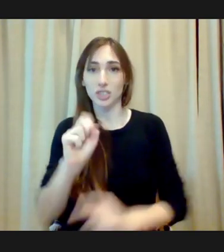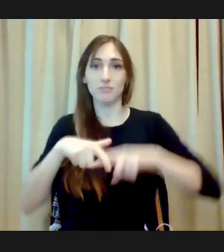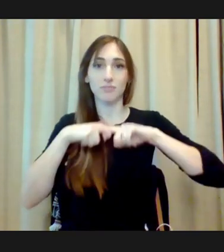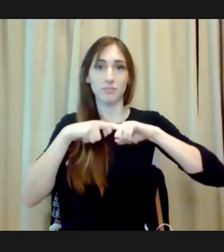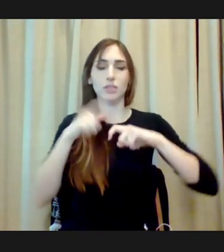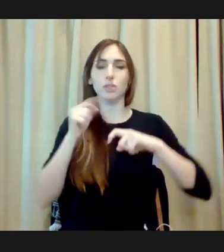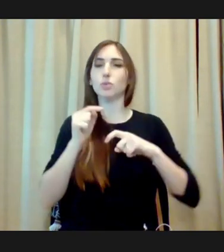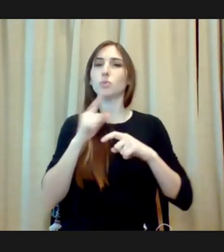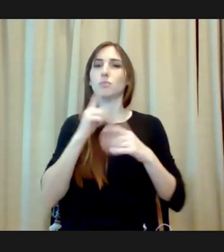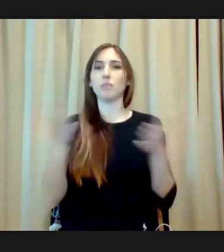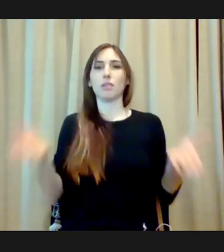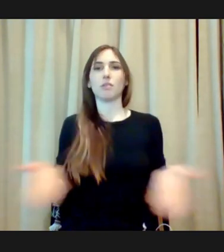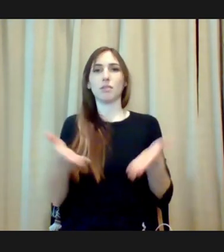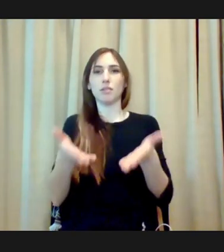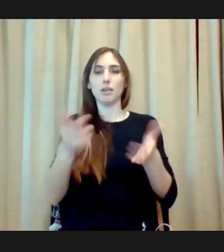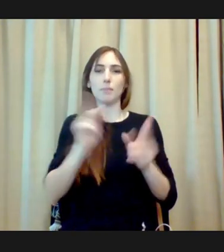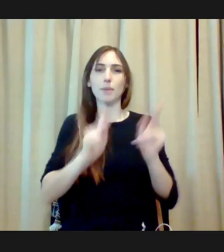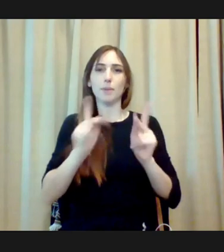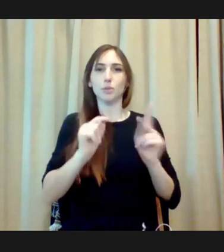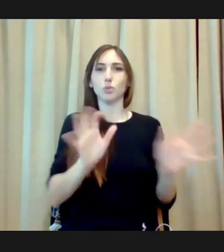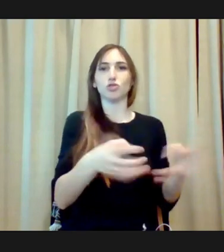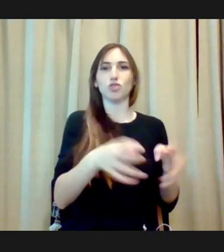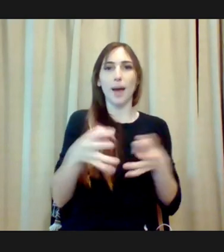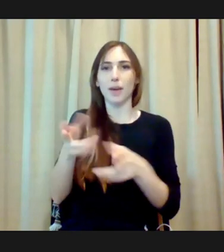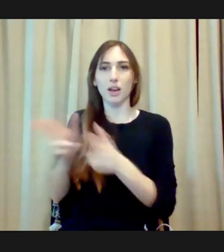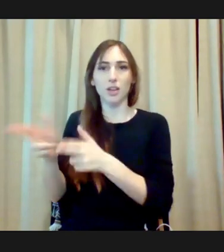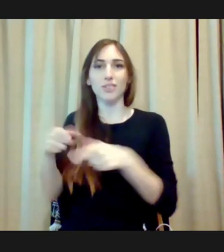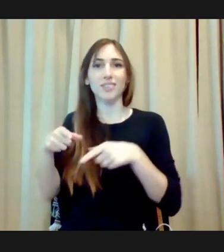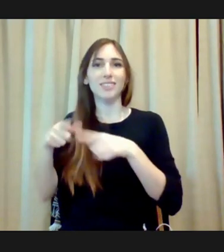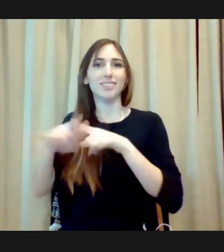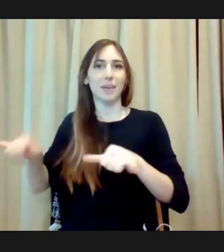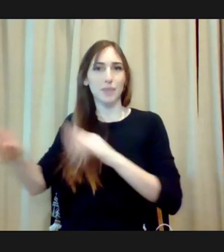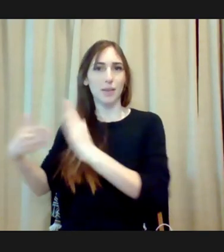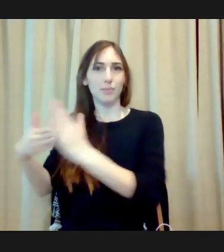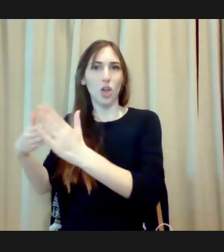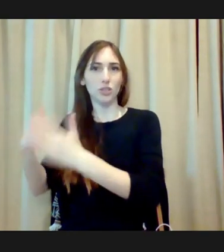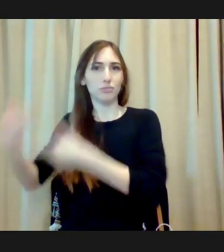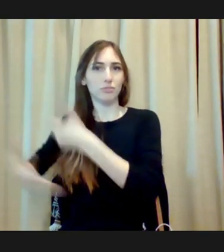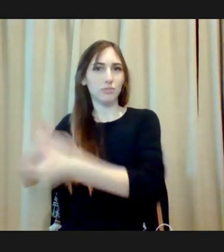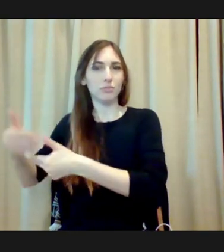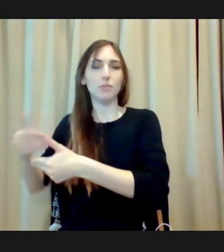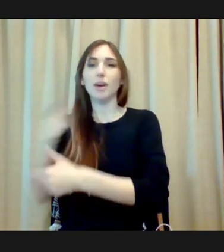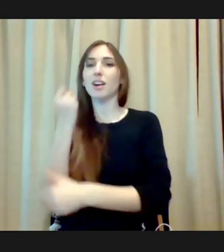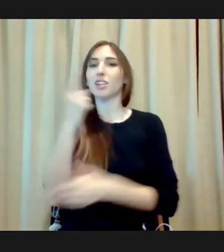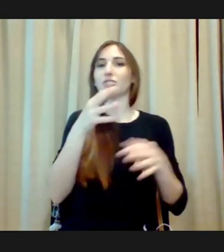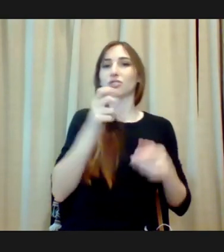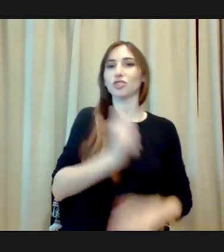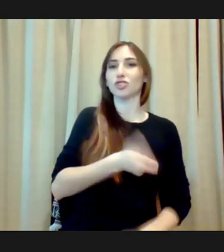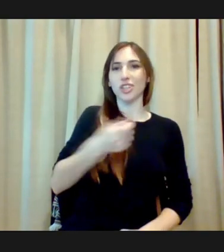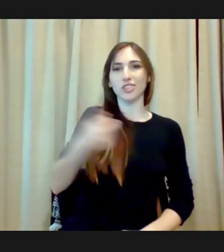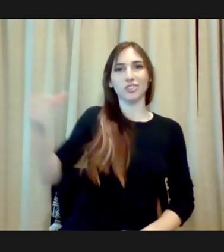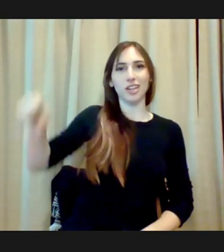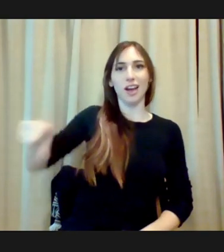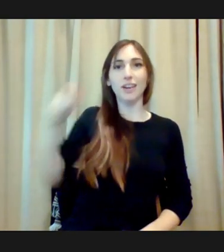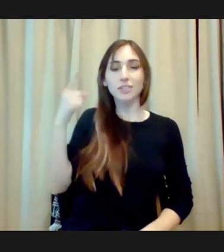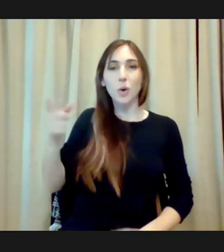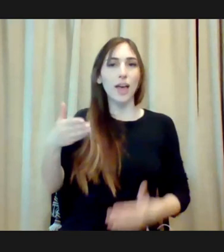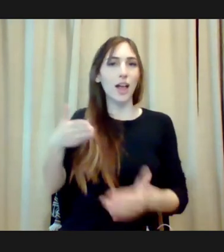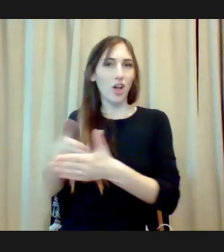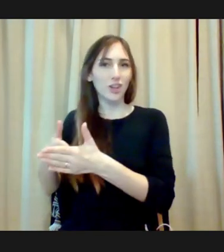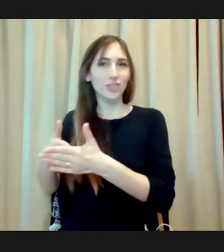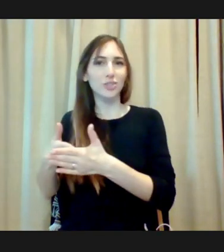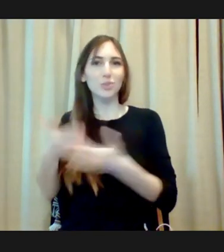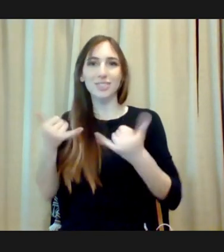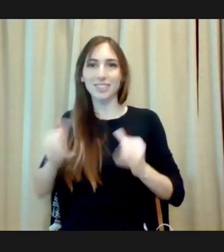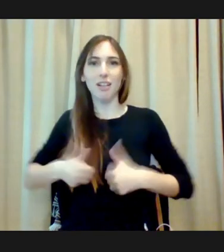while their lawsuit is pending, that injunction was denied by a judge. So their lawsuit is still alive and still has yet to be heard